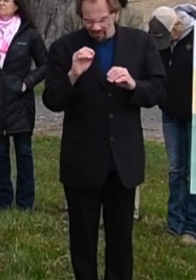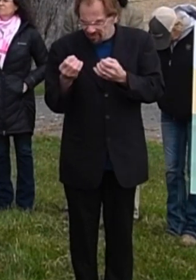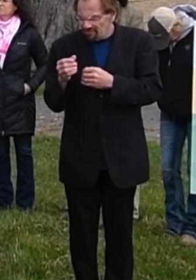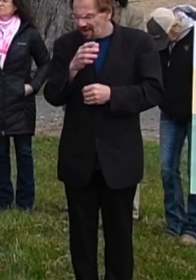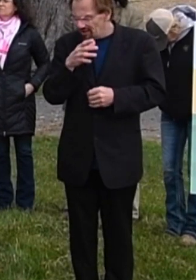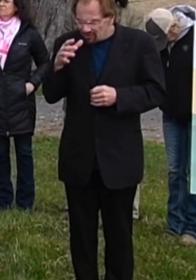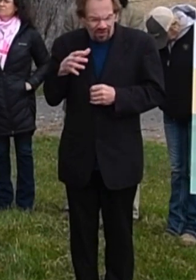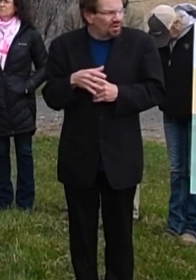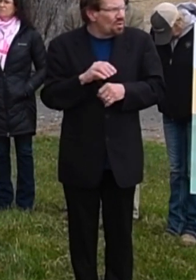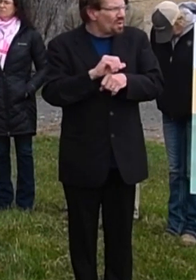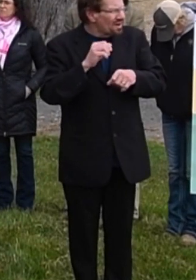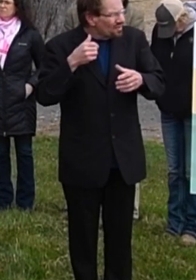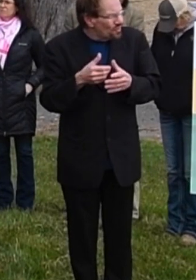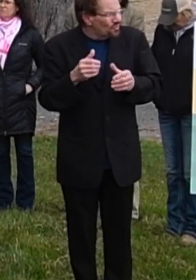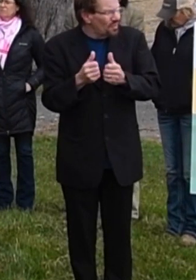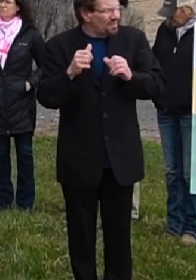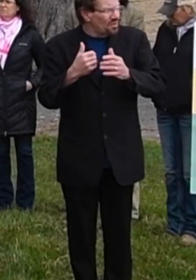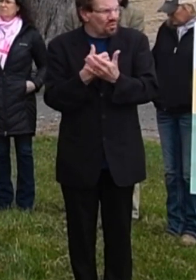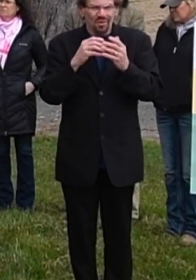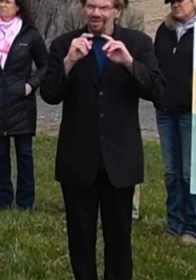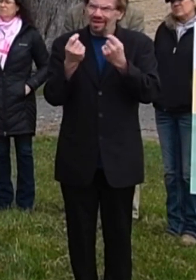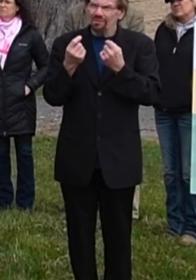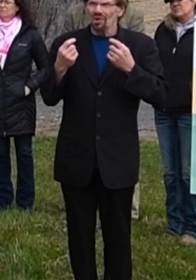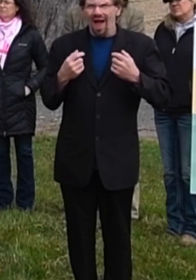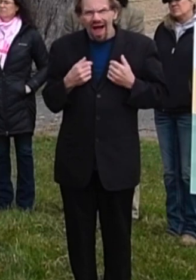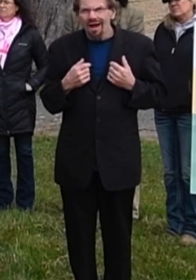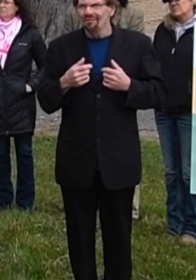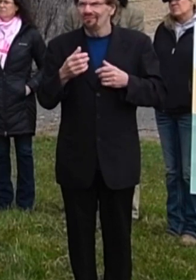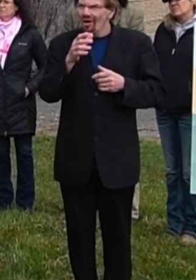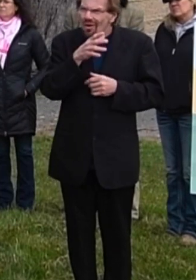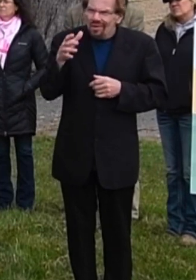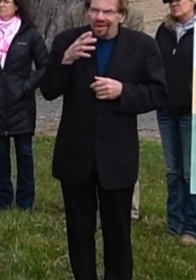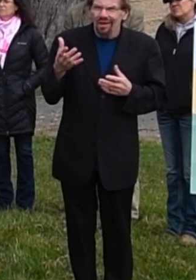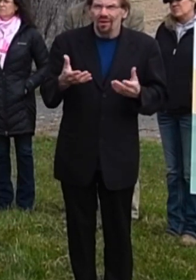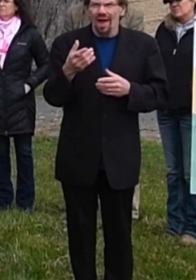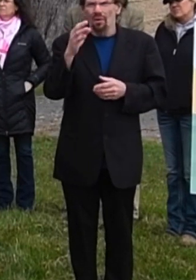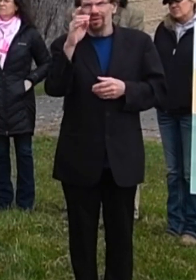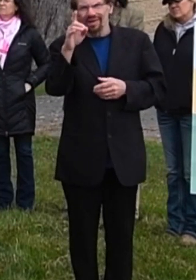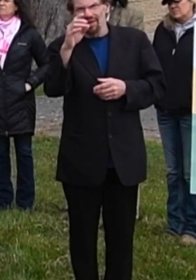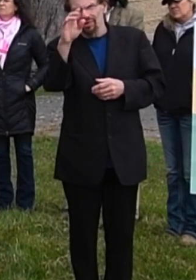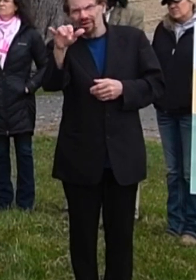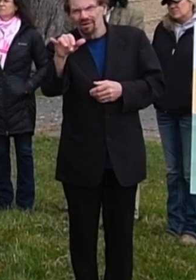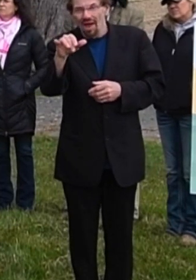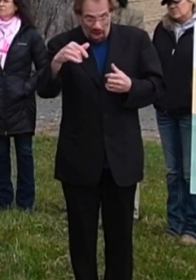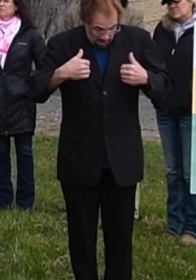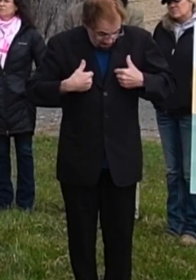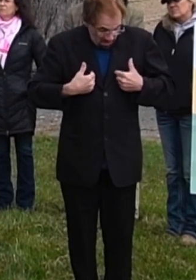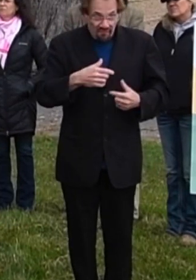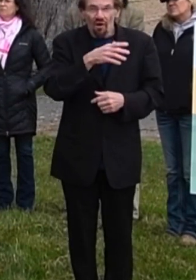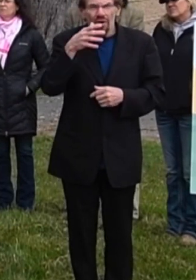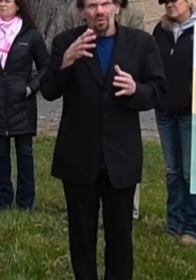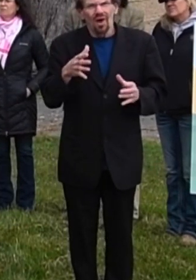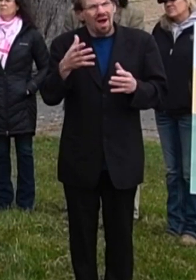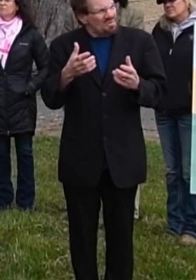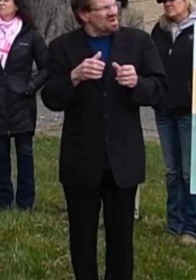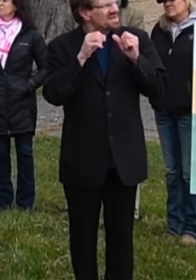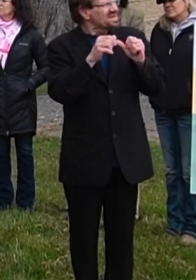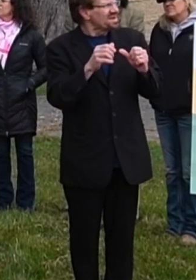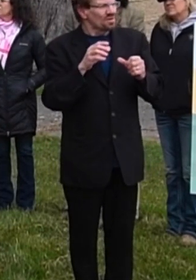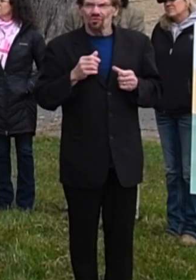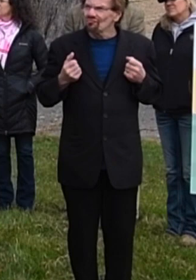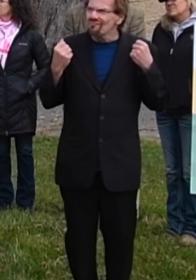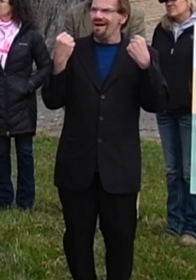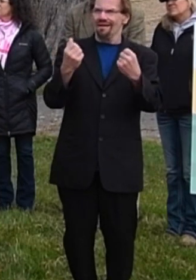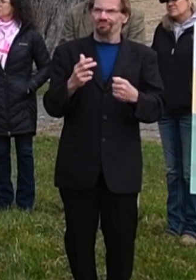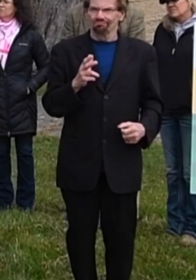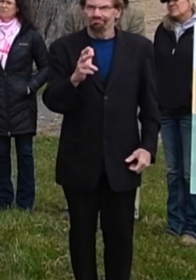new team to promote farming here in Howard County. As a farmer, I look forward to being able to drive up the road to speak to somebody